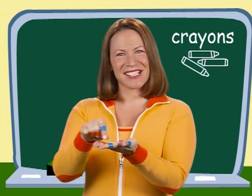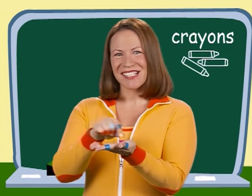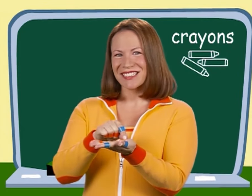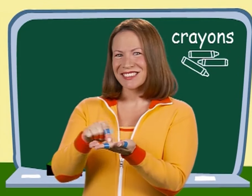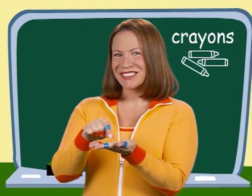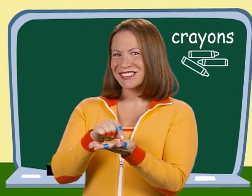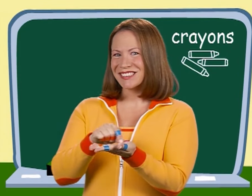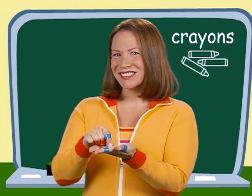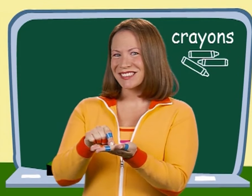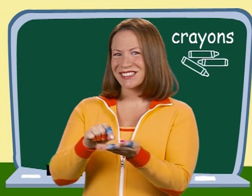Crayons.